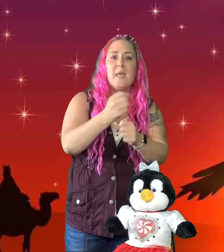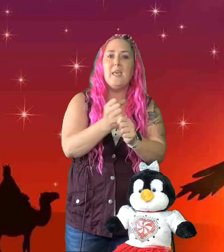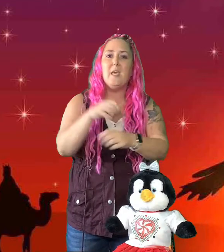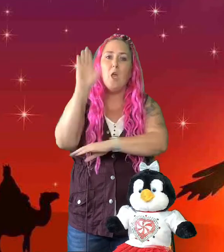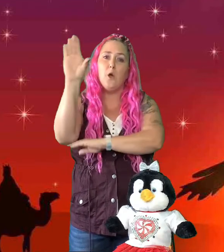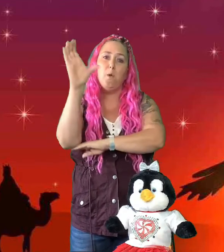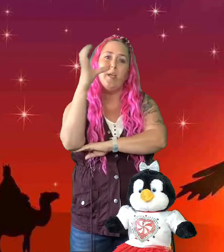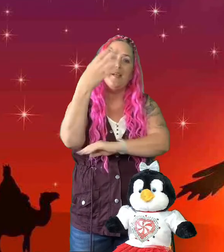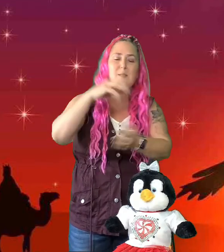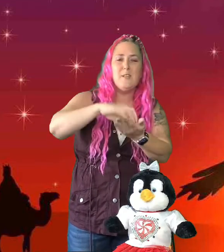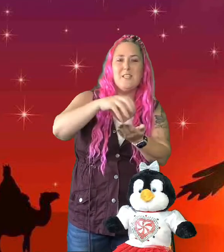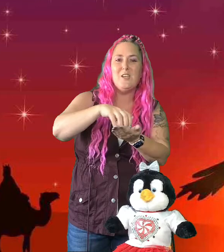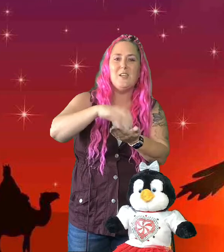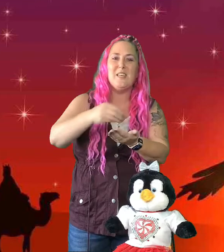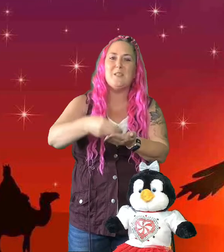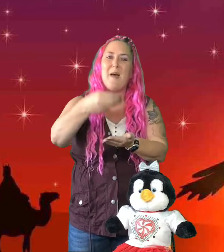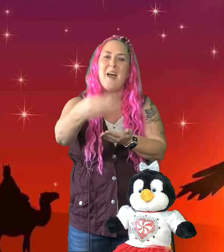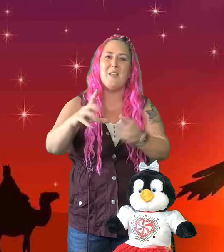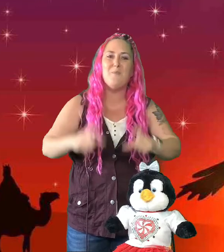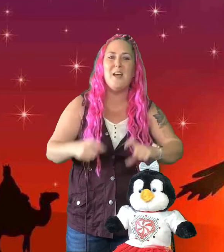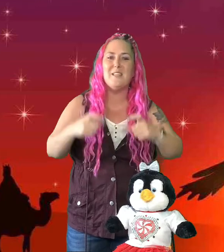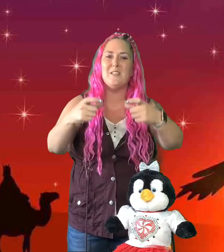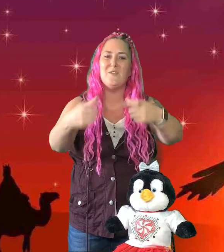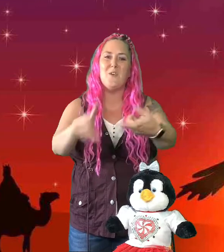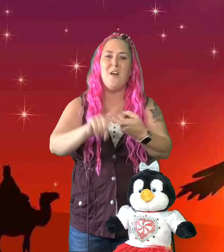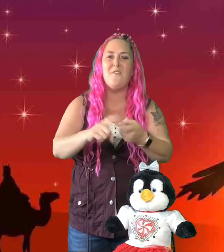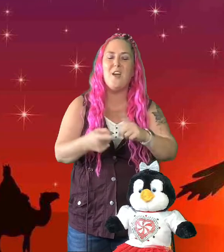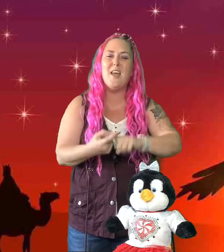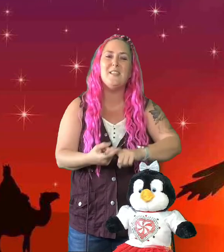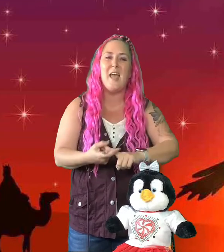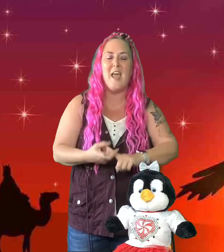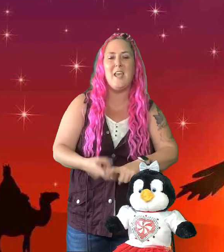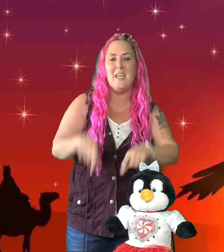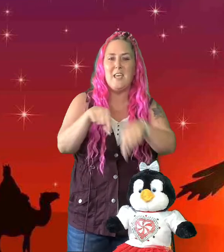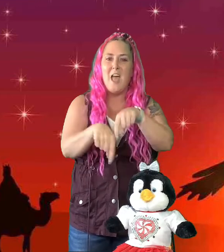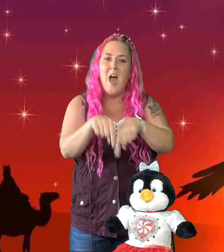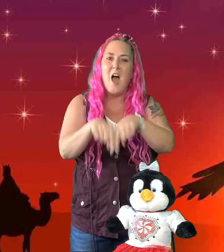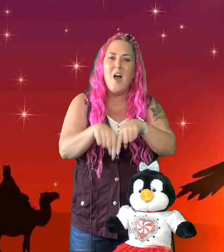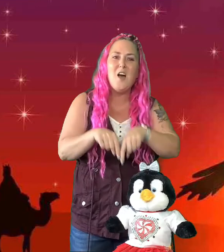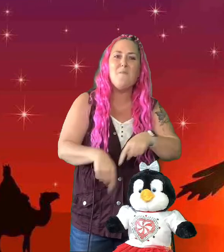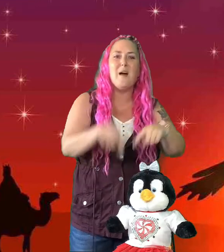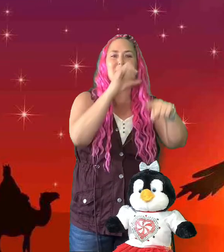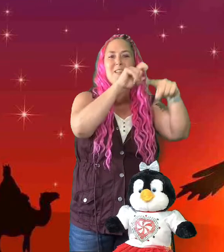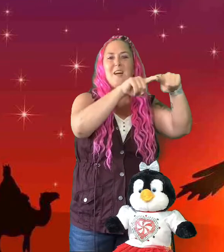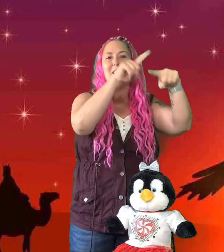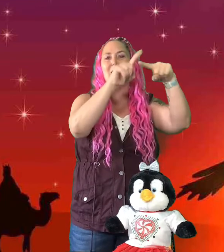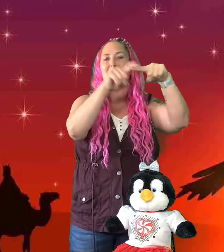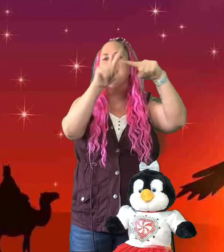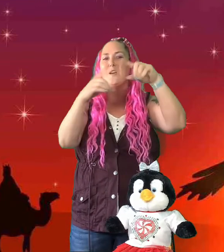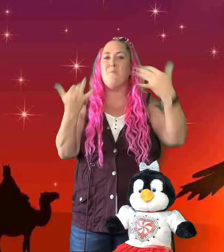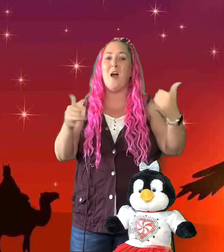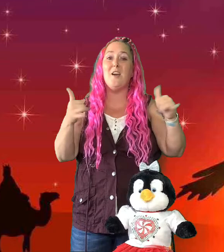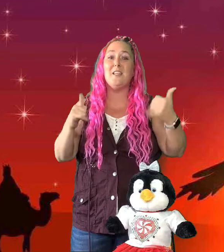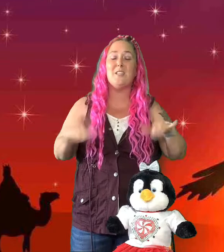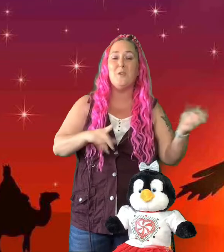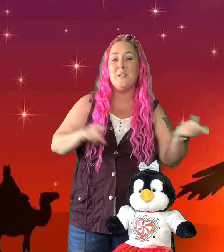Making Christmas cookies, buying presents for our friends, hanging up our stockings, lots of parties to